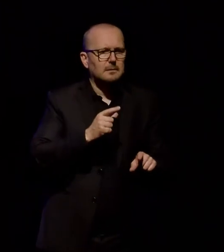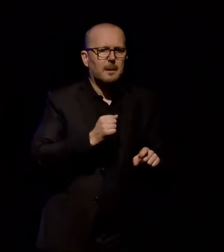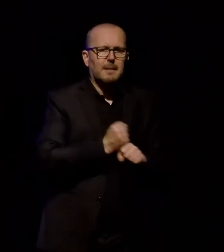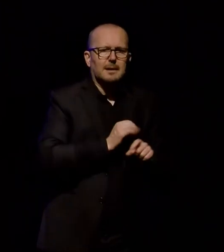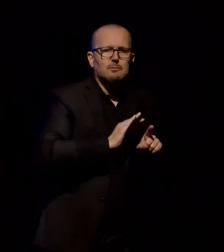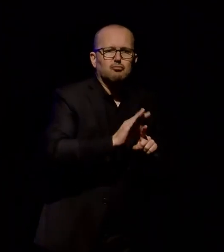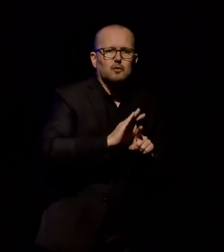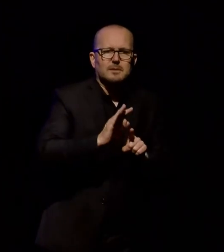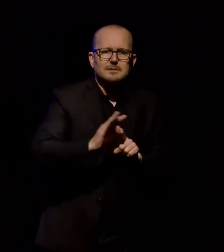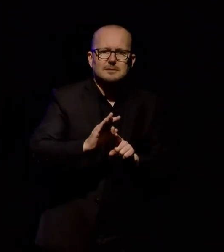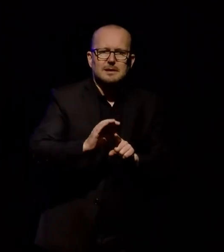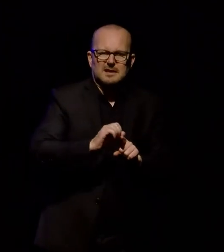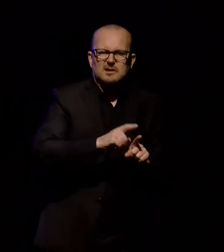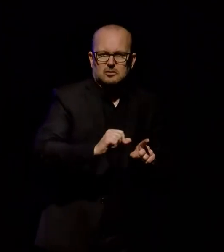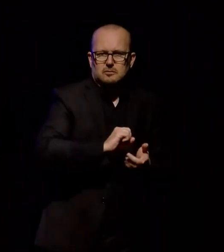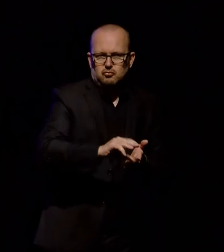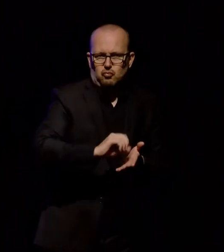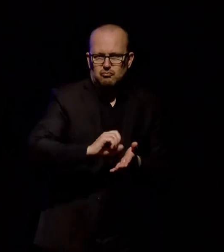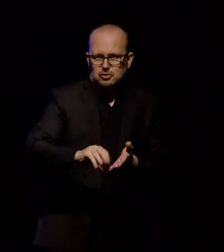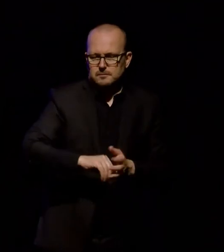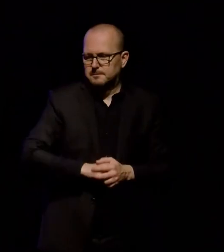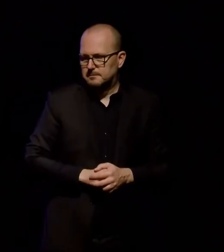and meet these challenges.